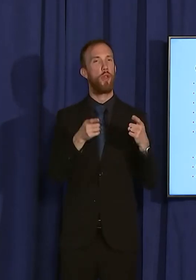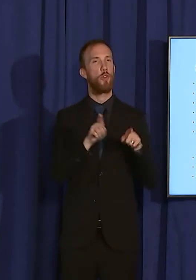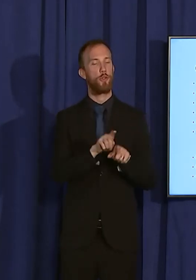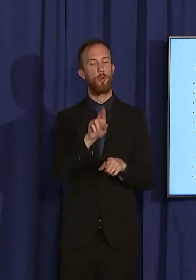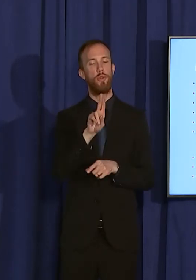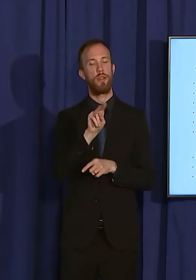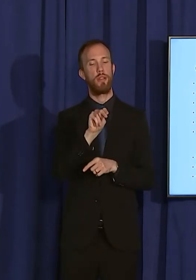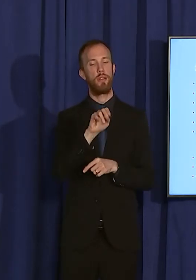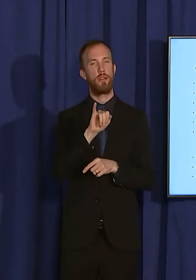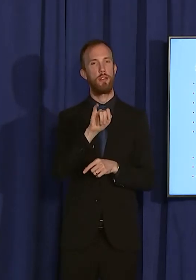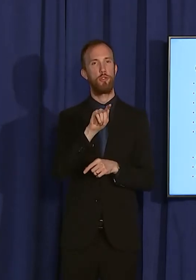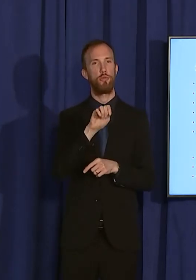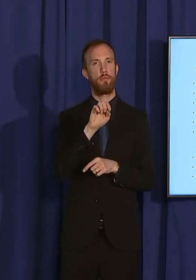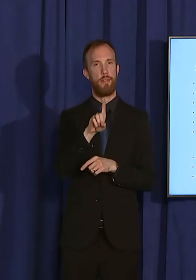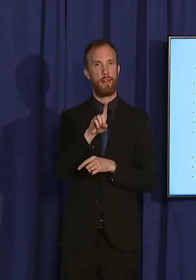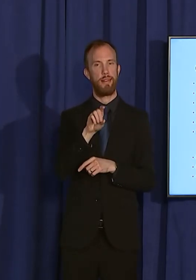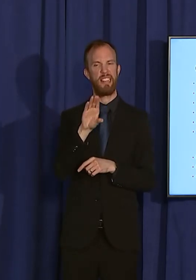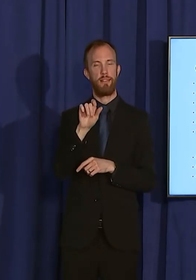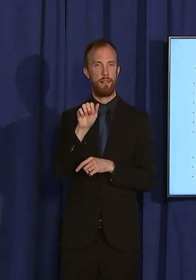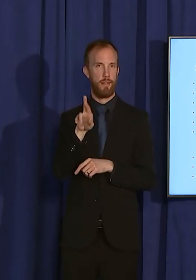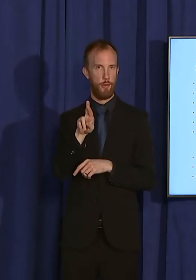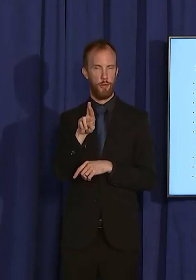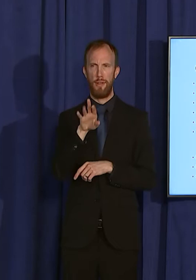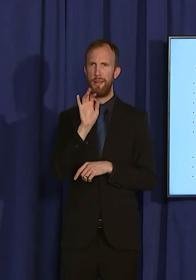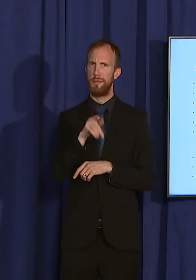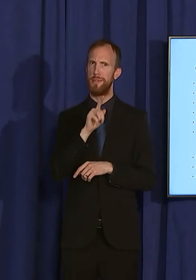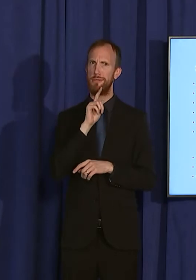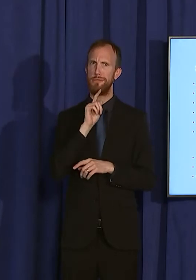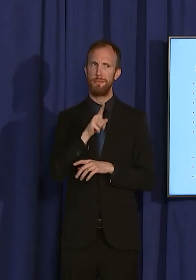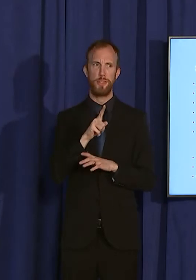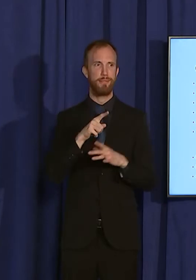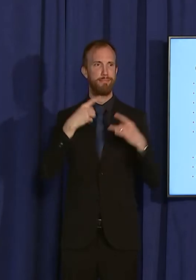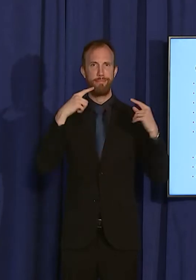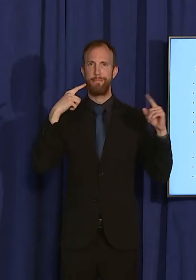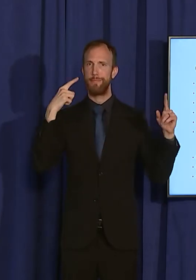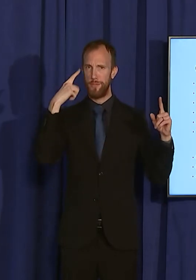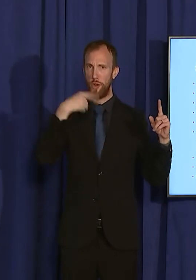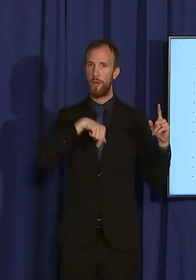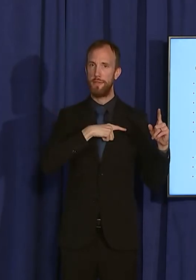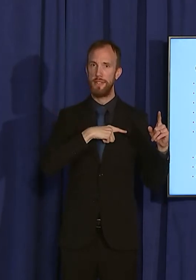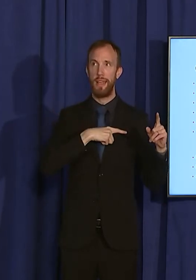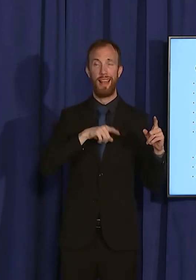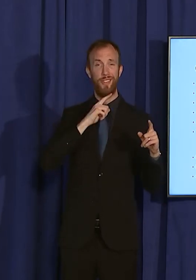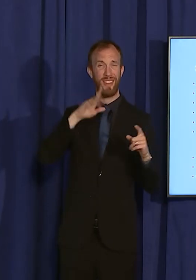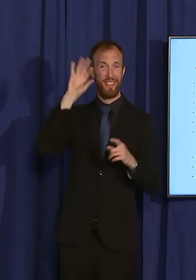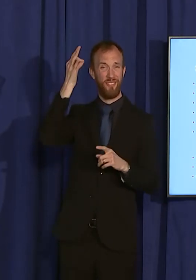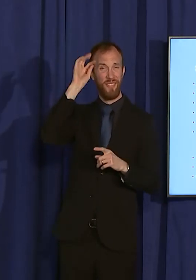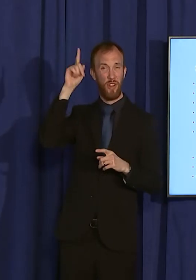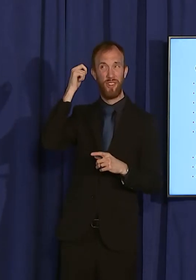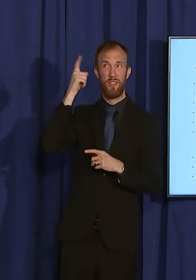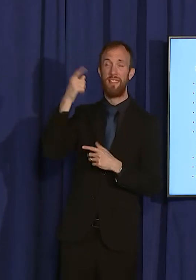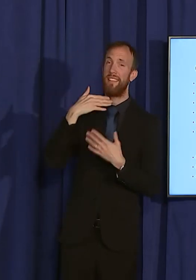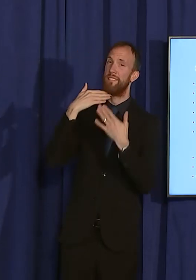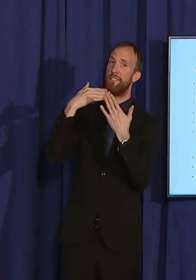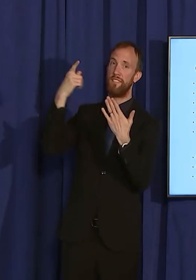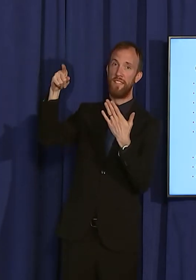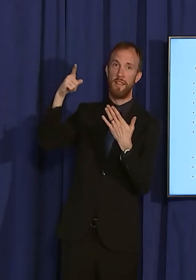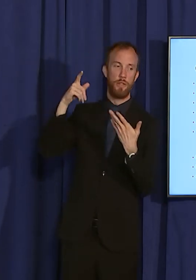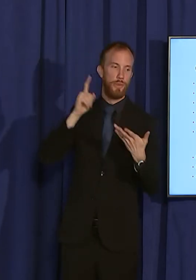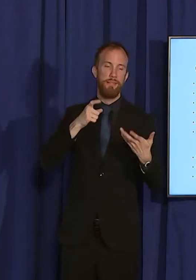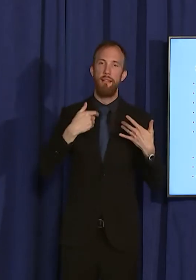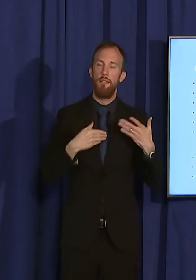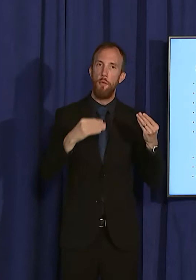been a hugely successful venture for us, and I really thank the federal government for providing that additional vaccine when we needed